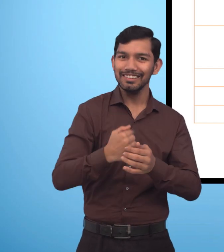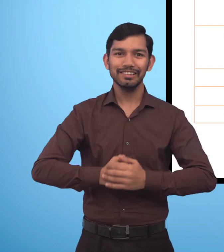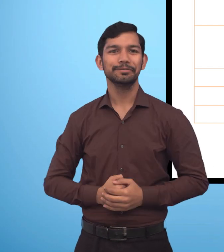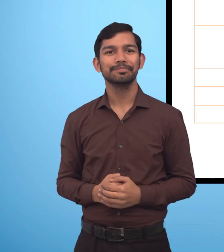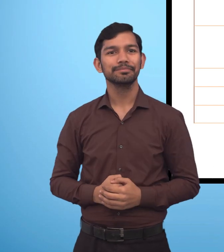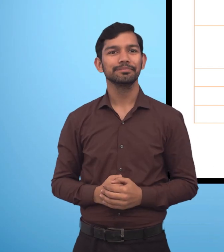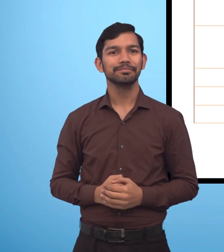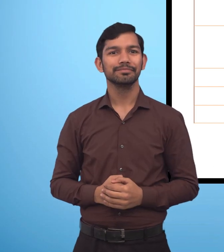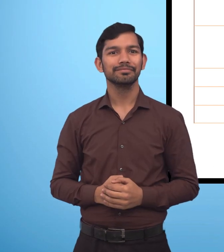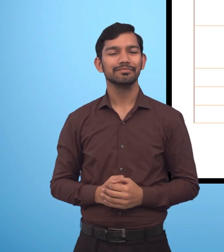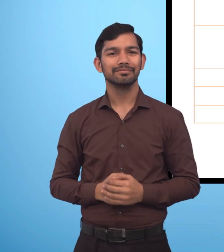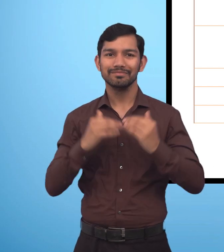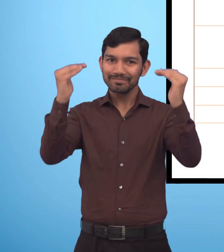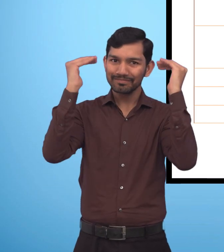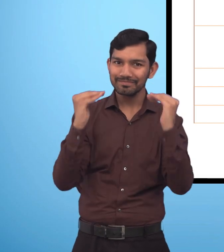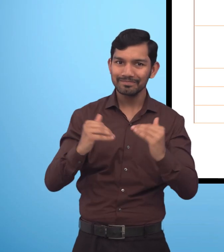use of shiny needle.